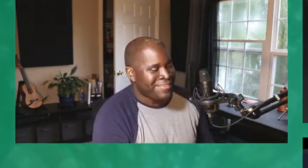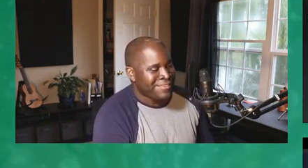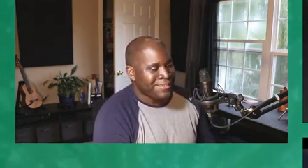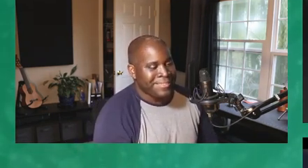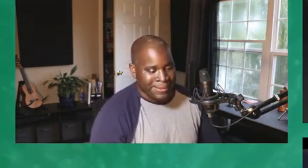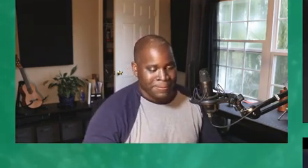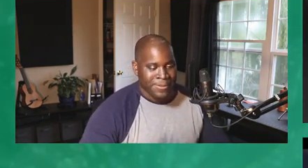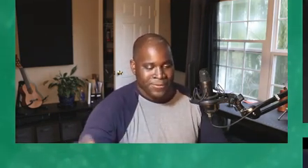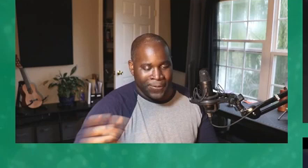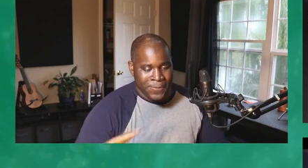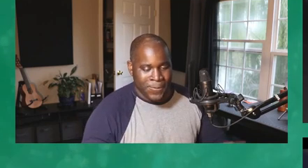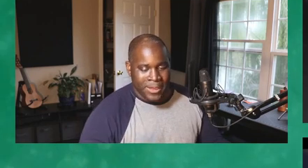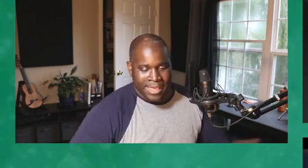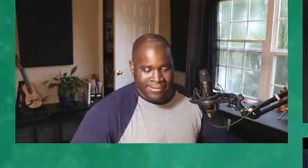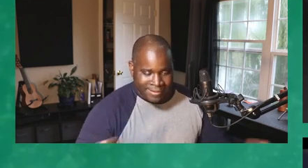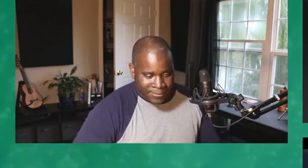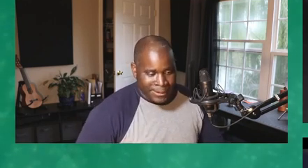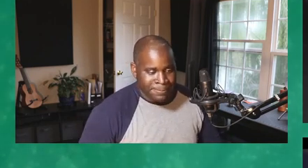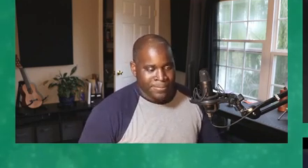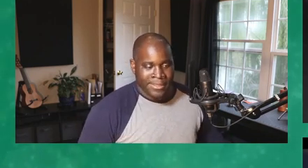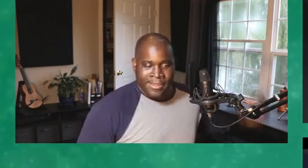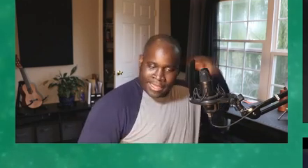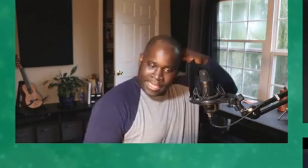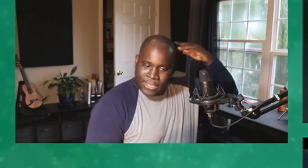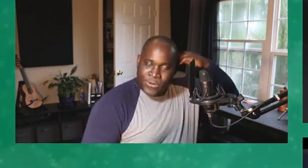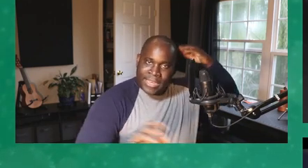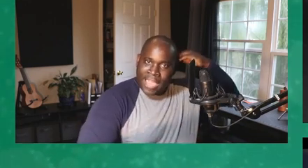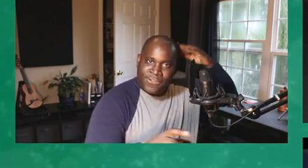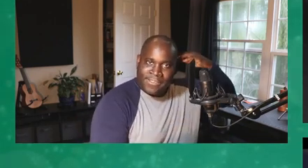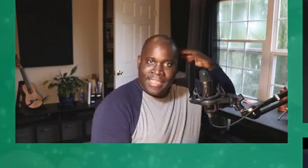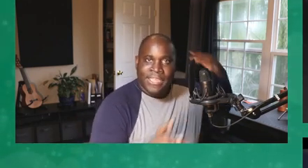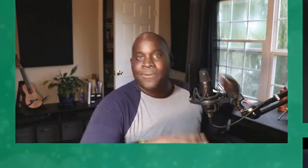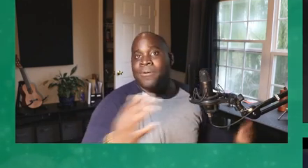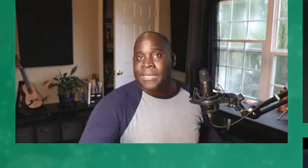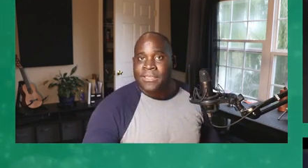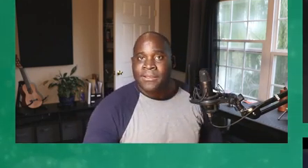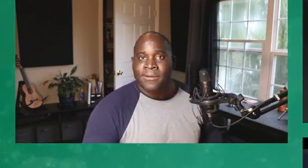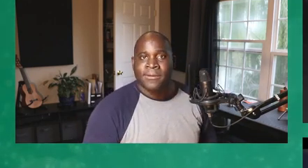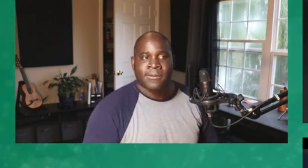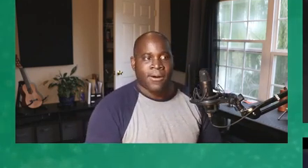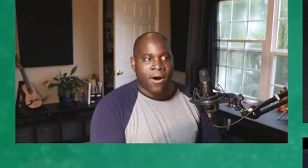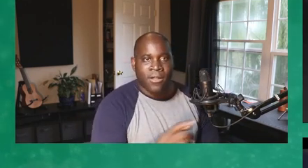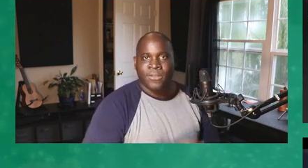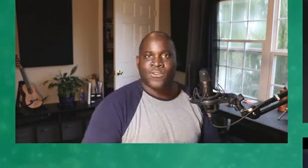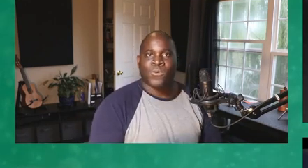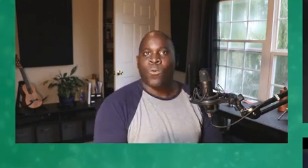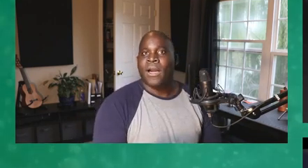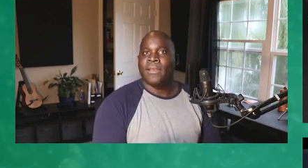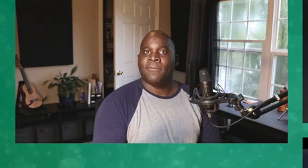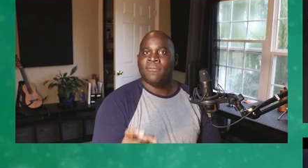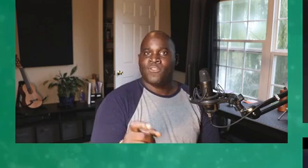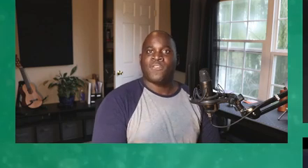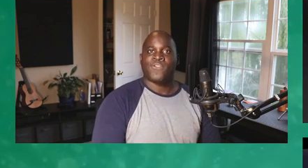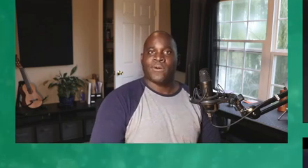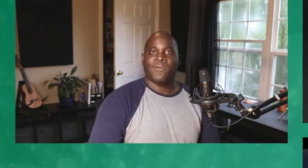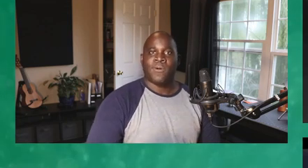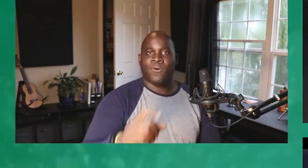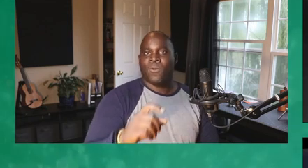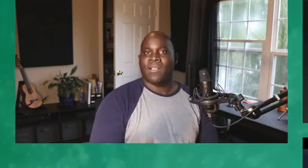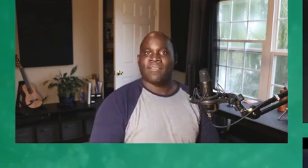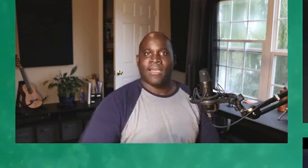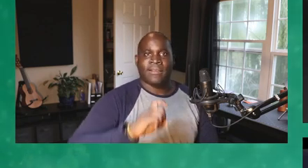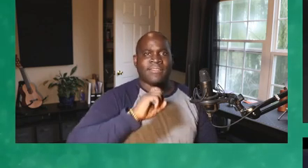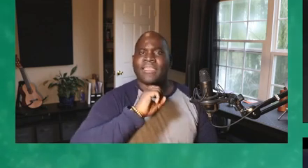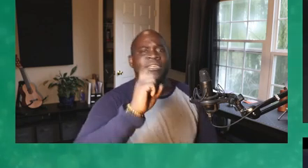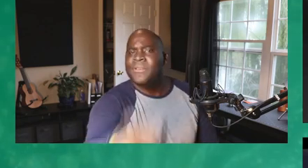it's a silly thing. So as a summary, you could actually say you don't need all in just one gesture